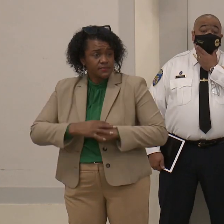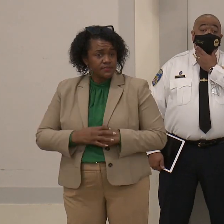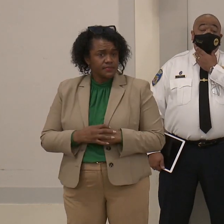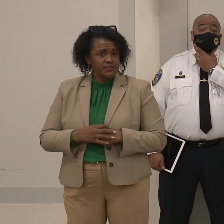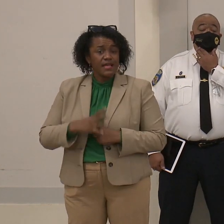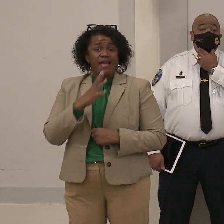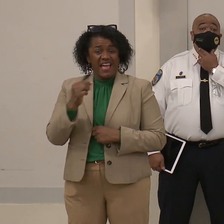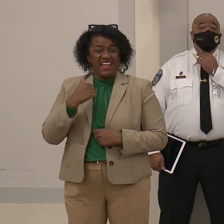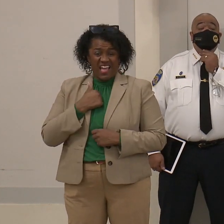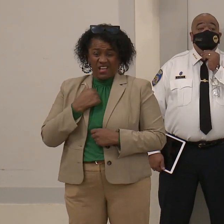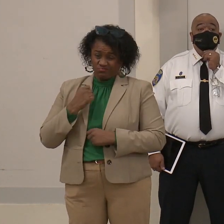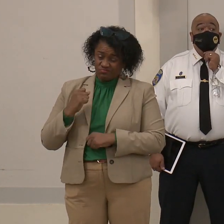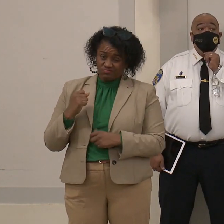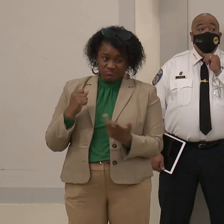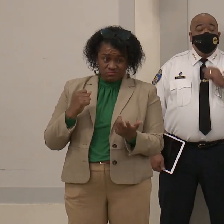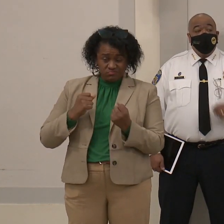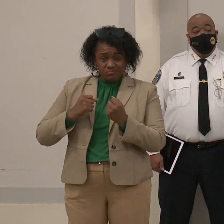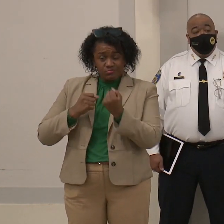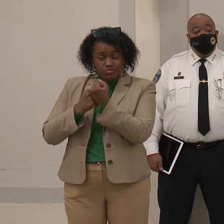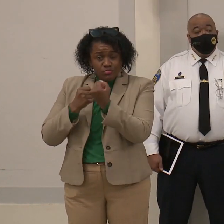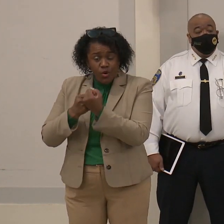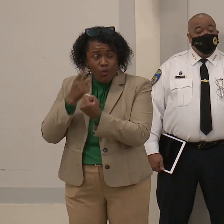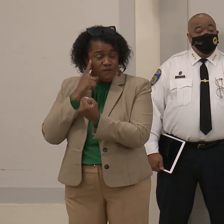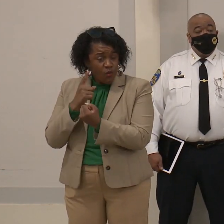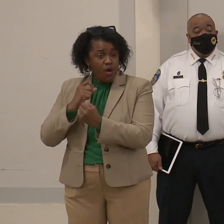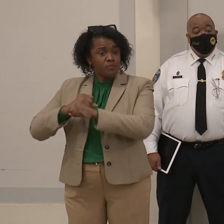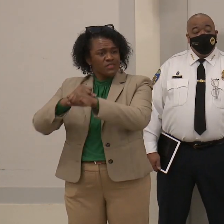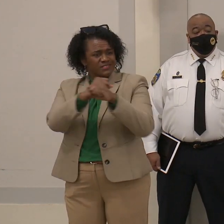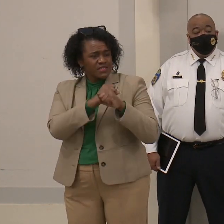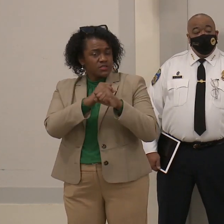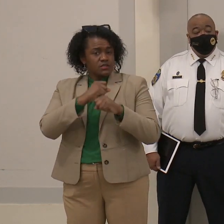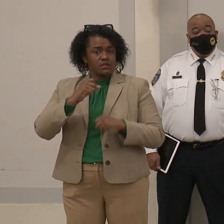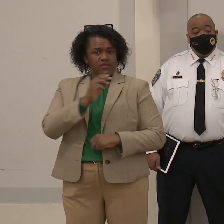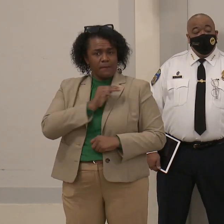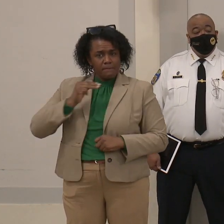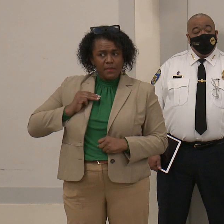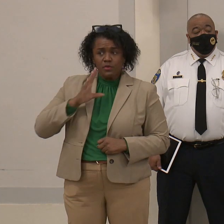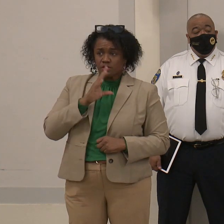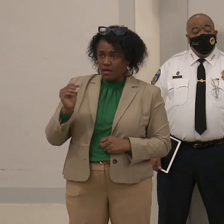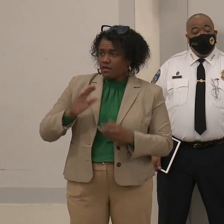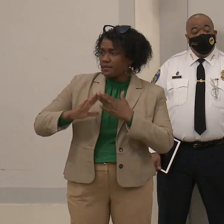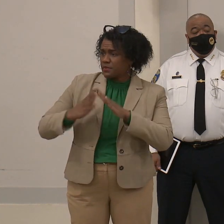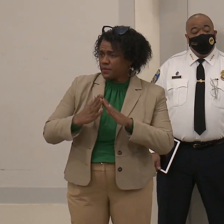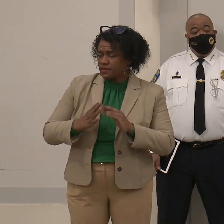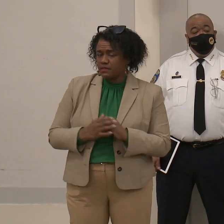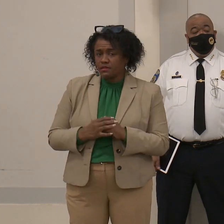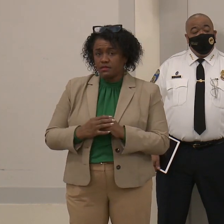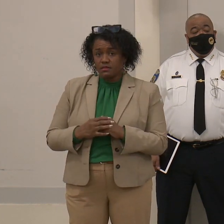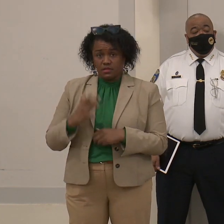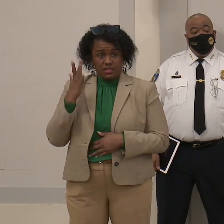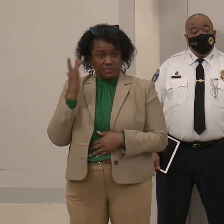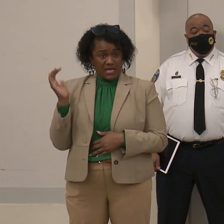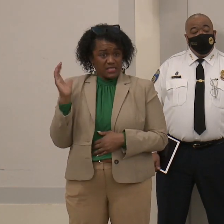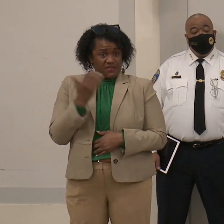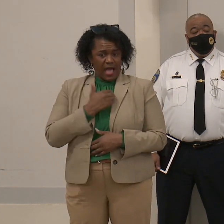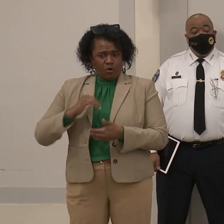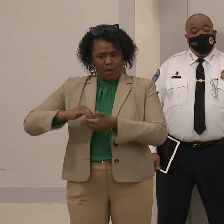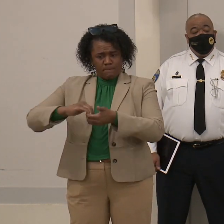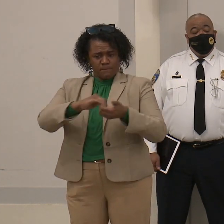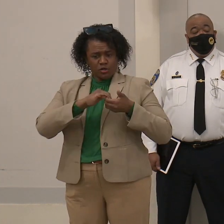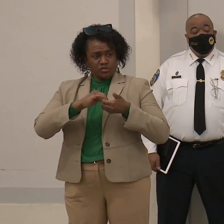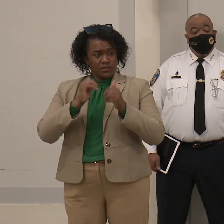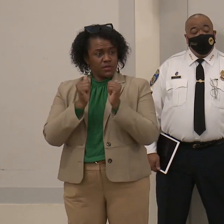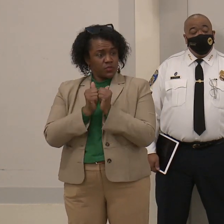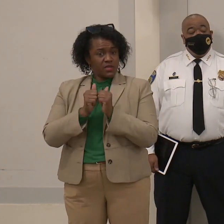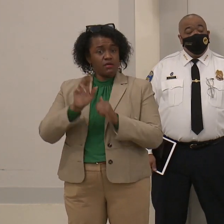a champion for the protection of our members and this community. It's because of our partnership with